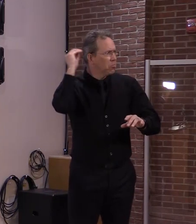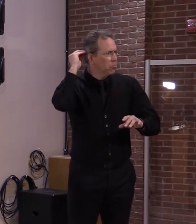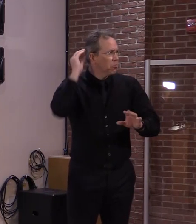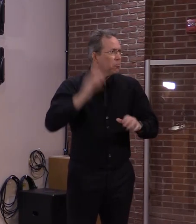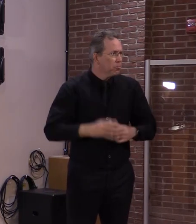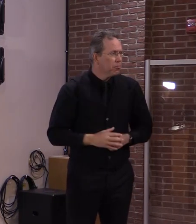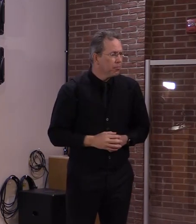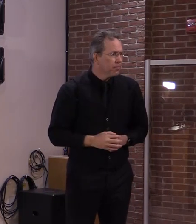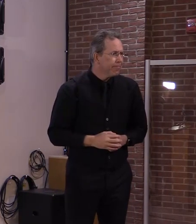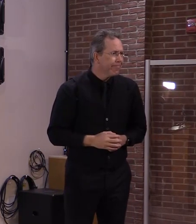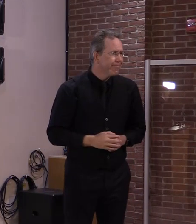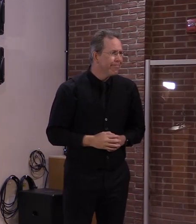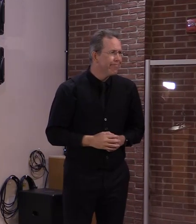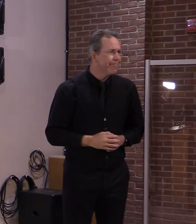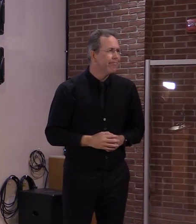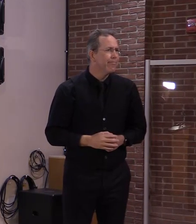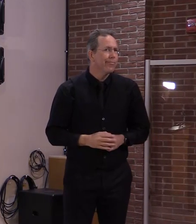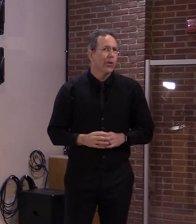right, well, thank you.